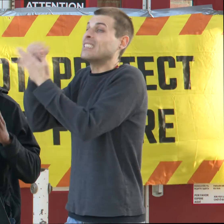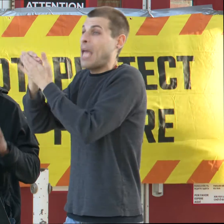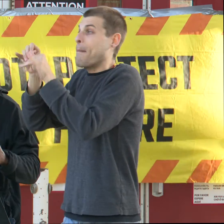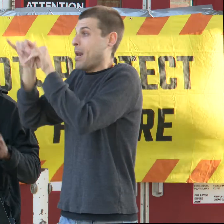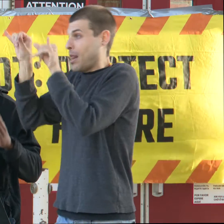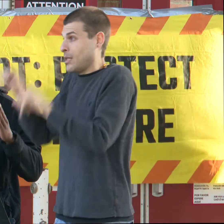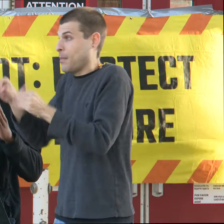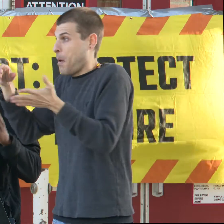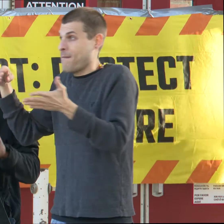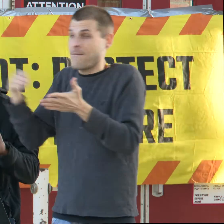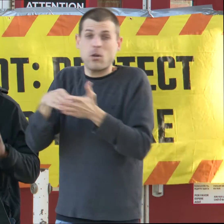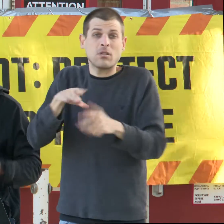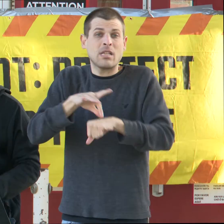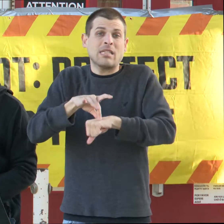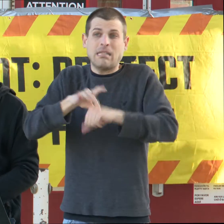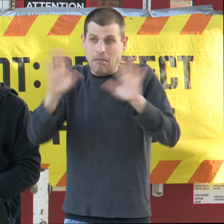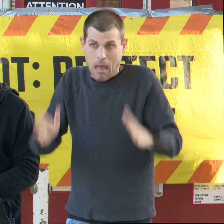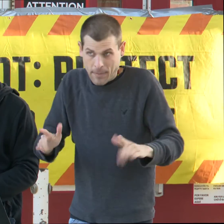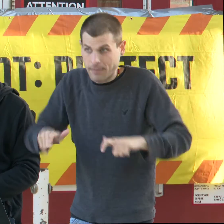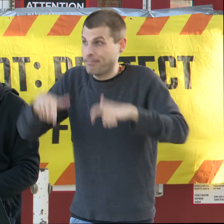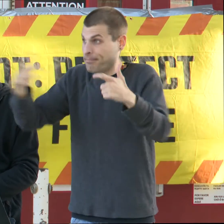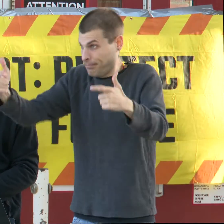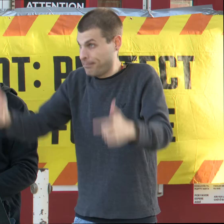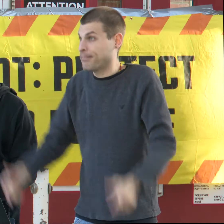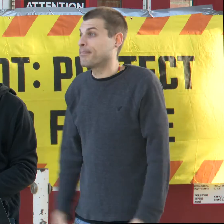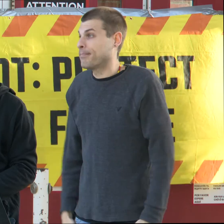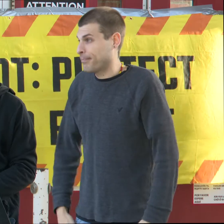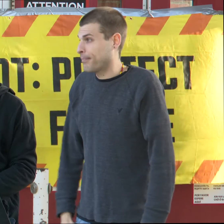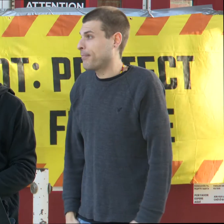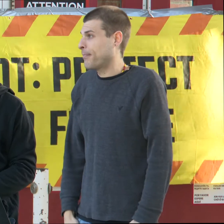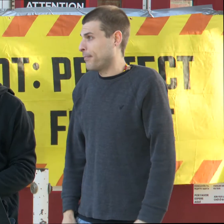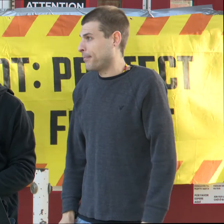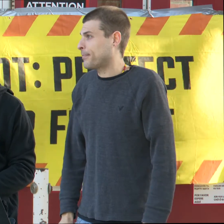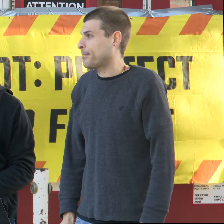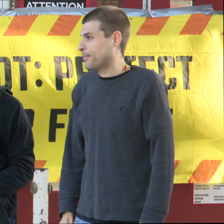Capitalism versus climate.